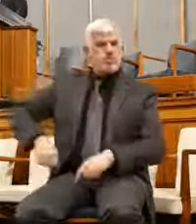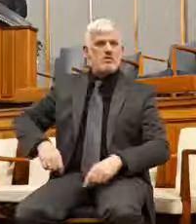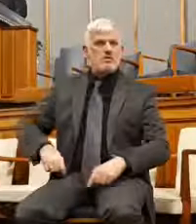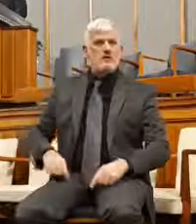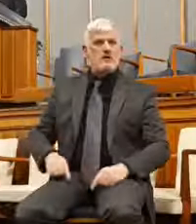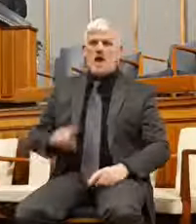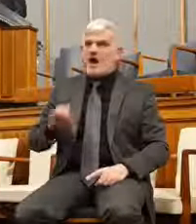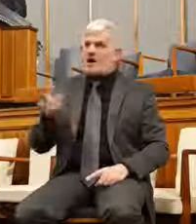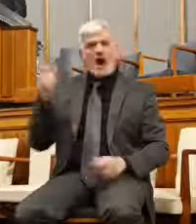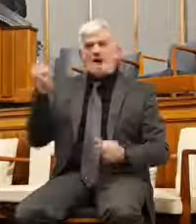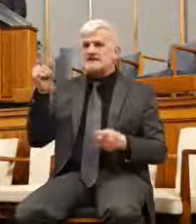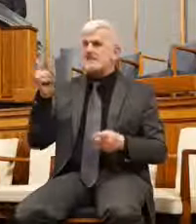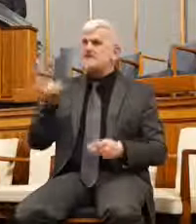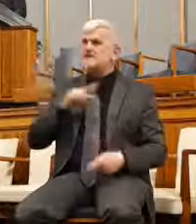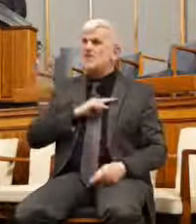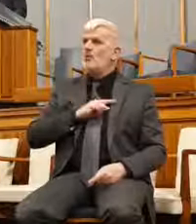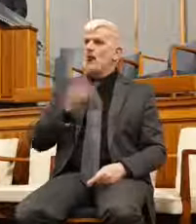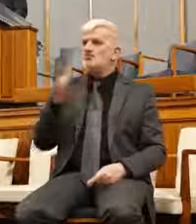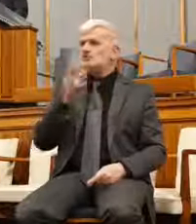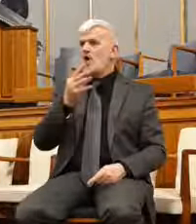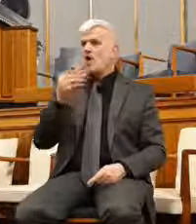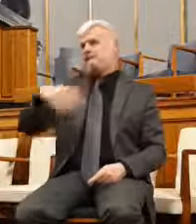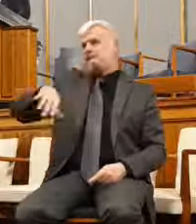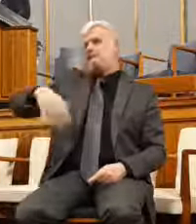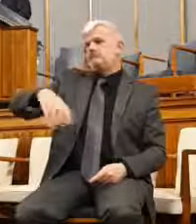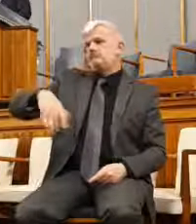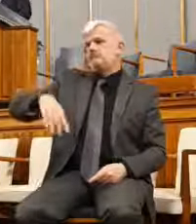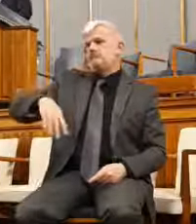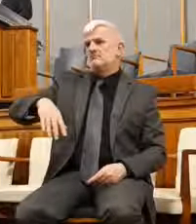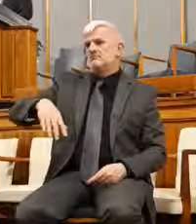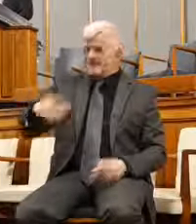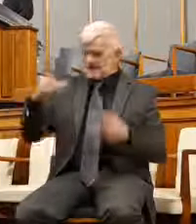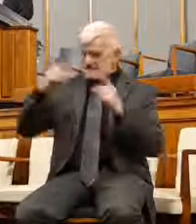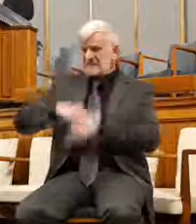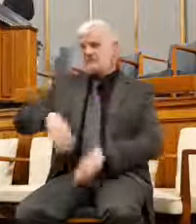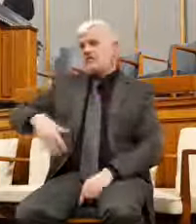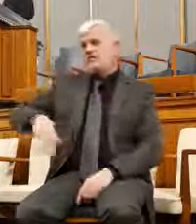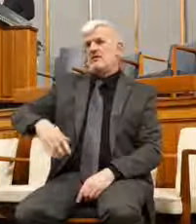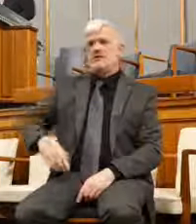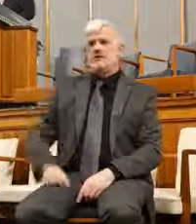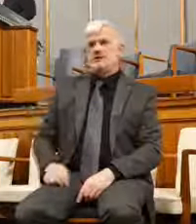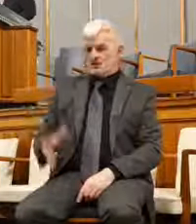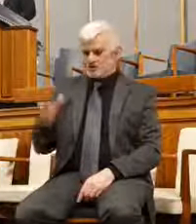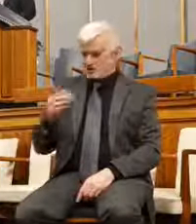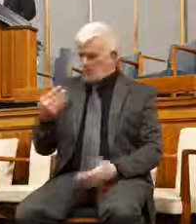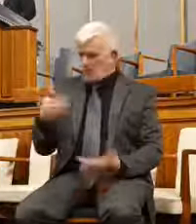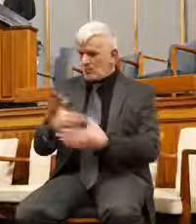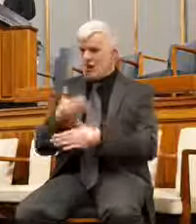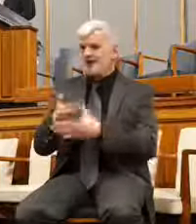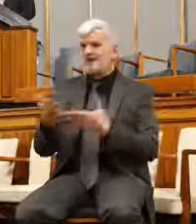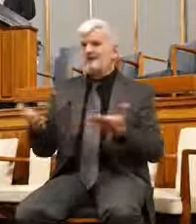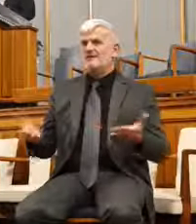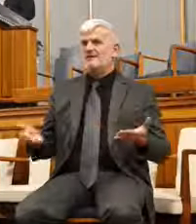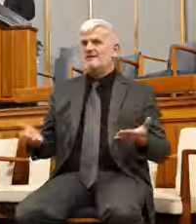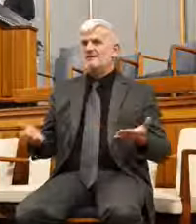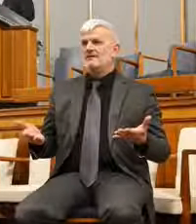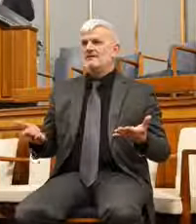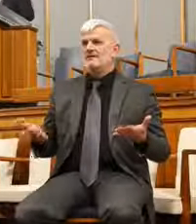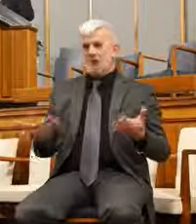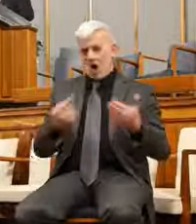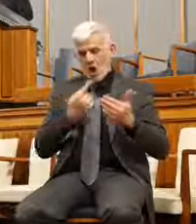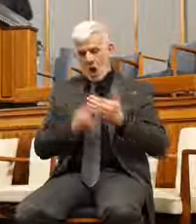asleep. It's dormant. Because you're cut off from him. It isn't functioning. You're only operating at